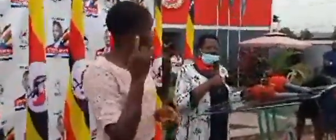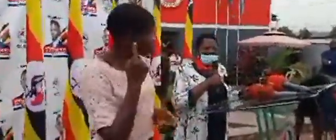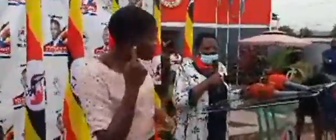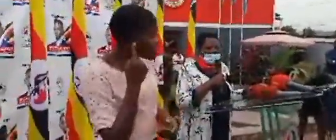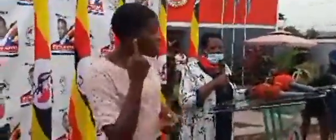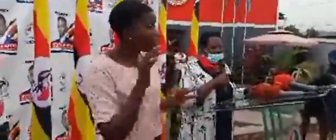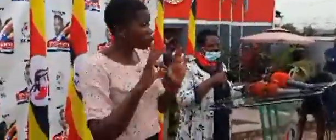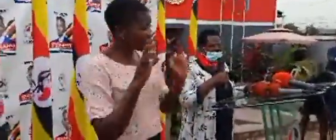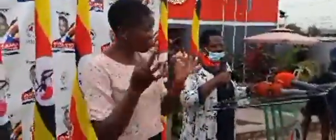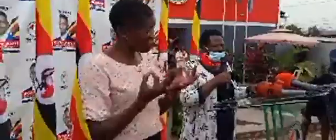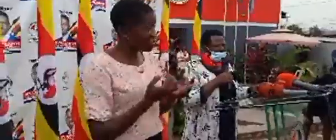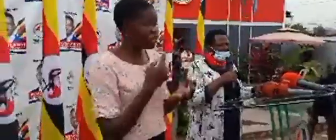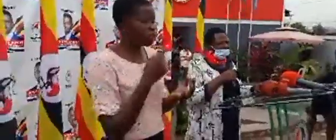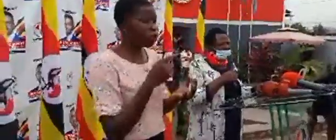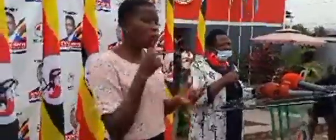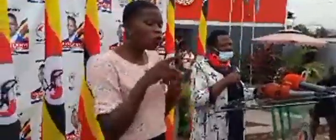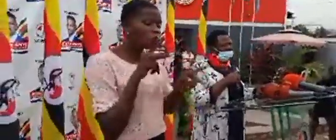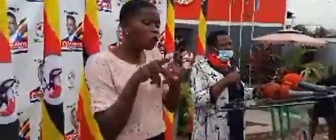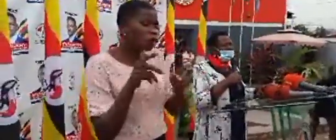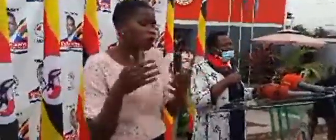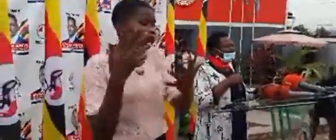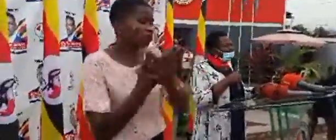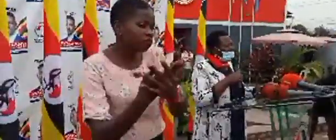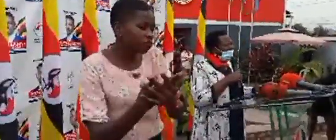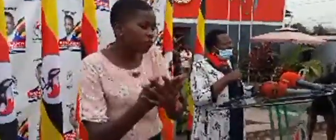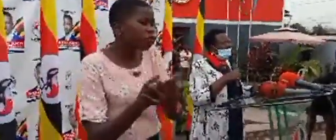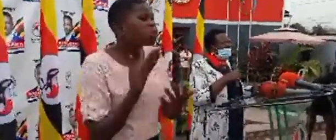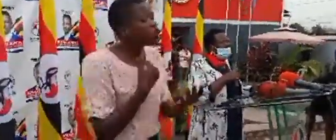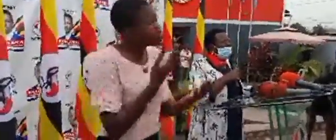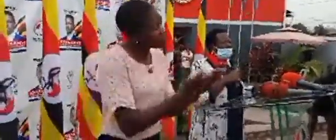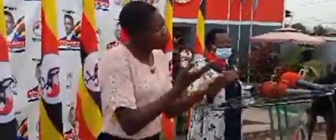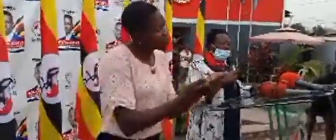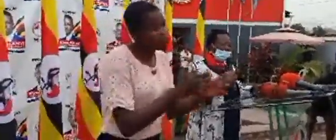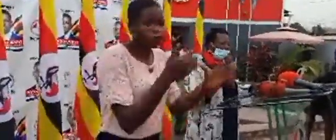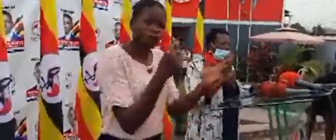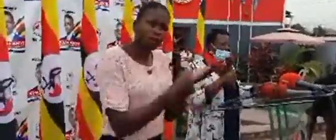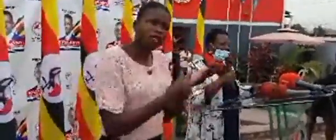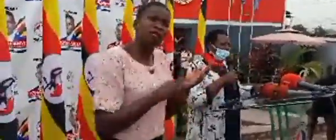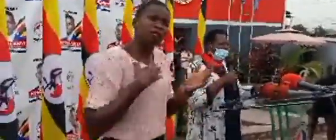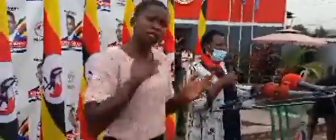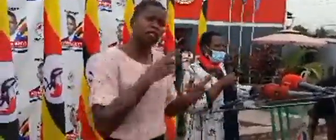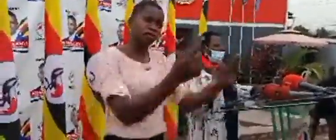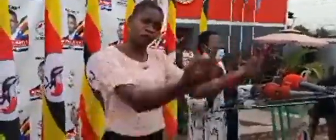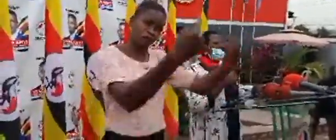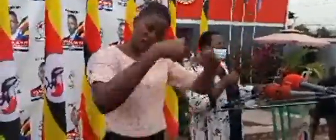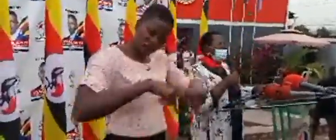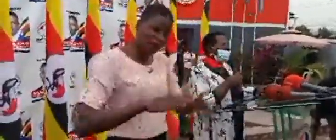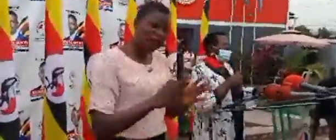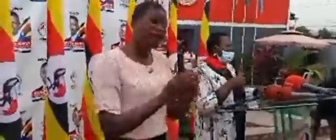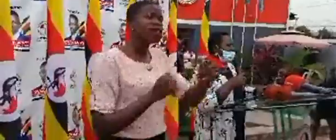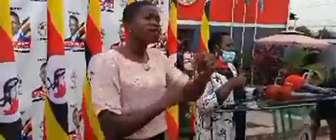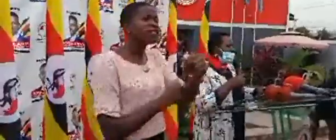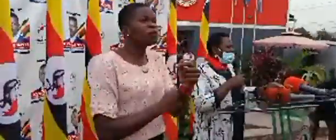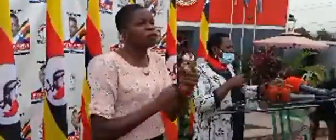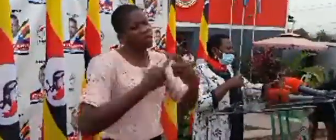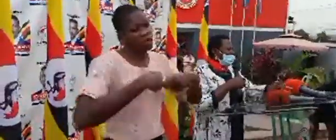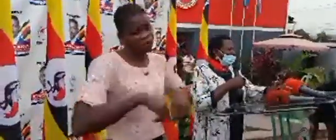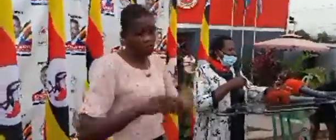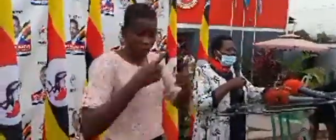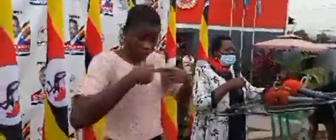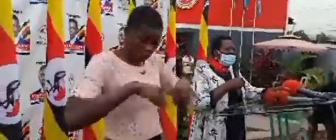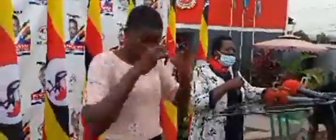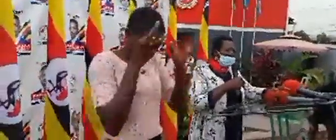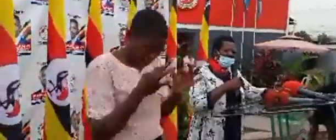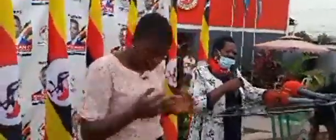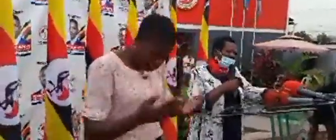who are in prison. I want to call upon Ugandans to come in and support us. We have dedicated this day to